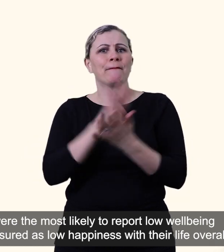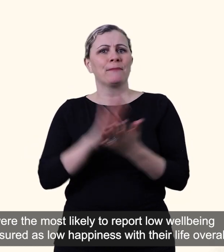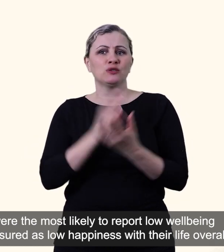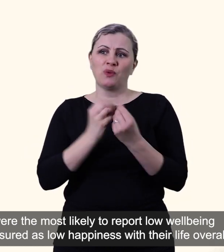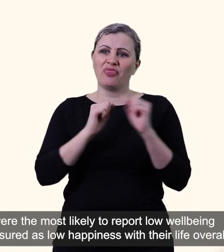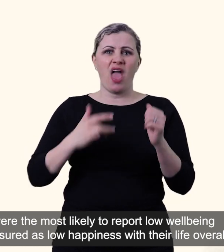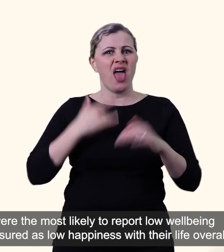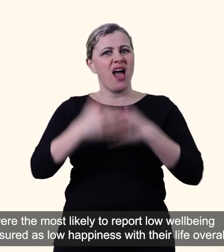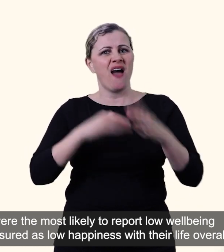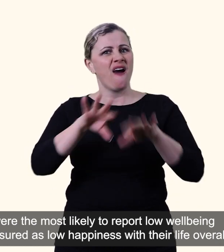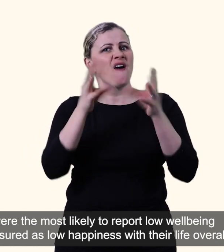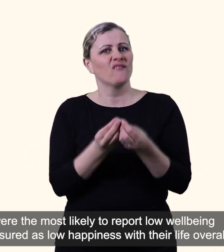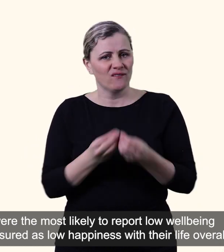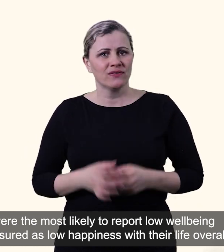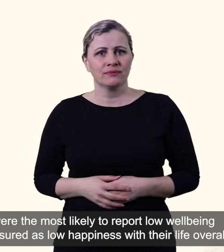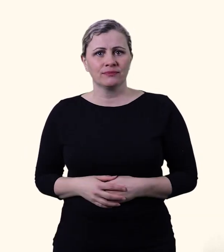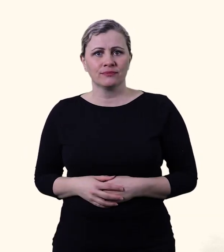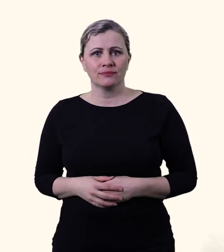overall.